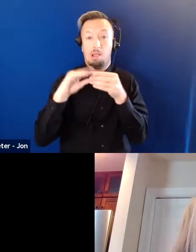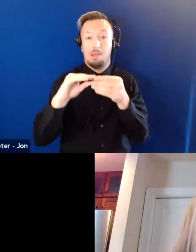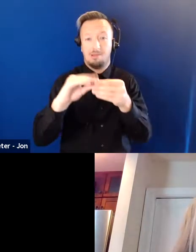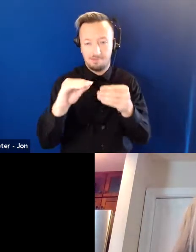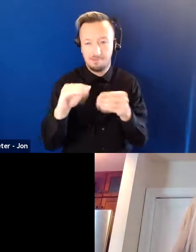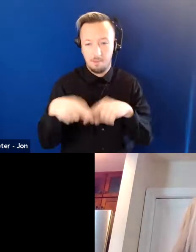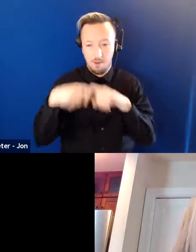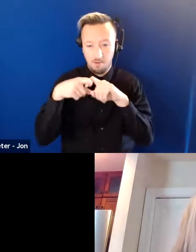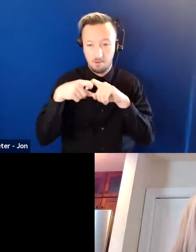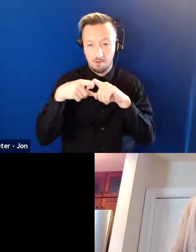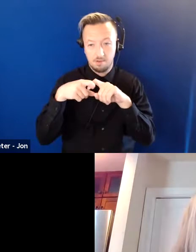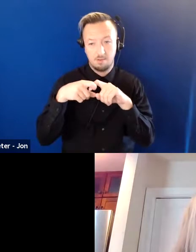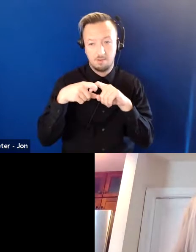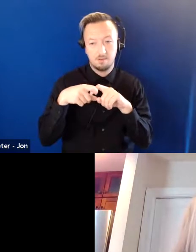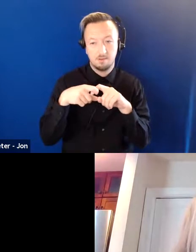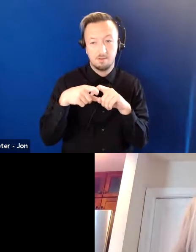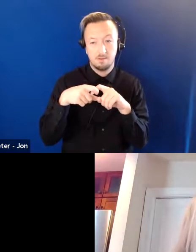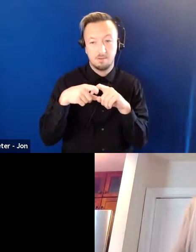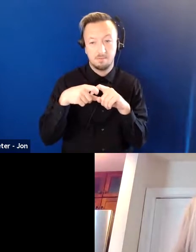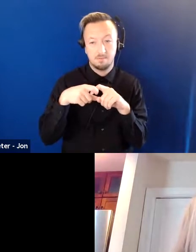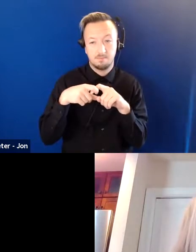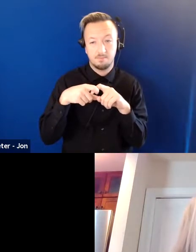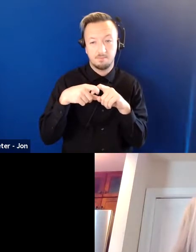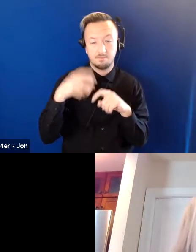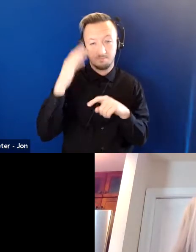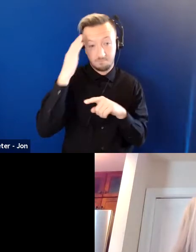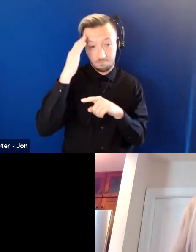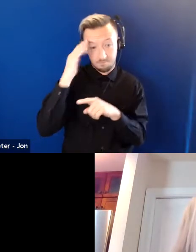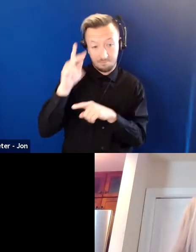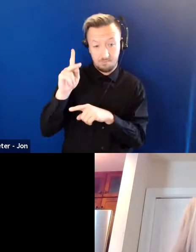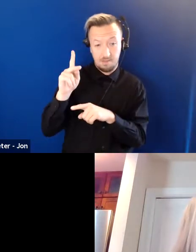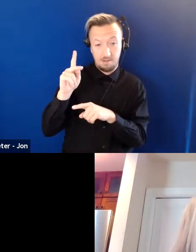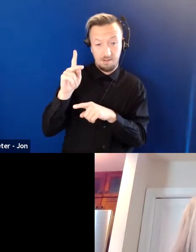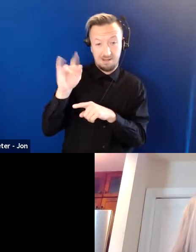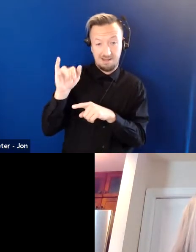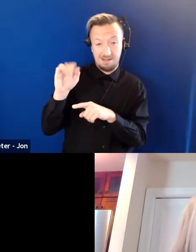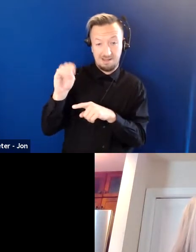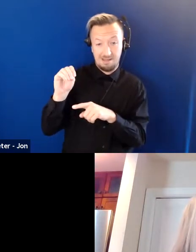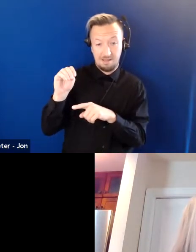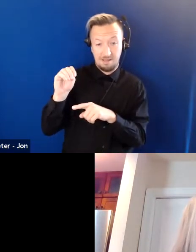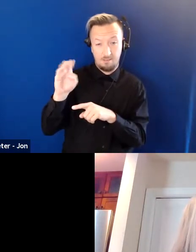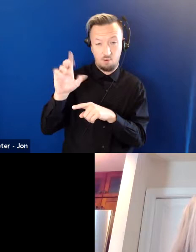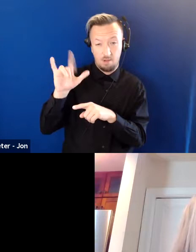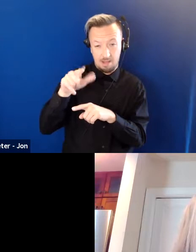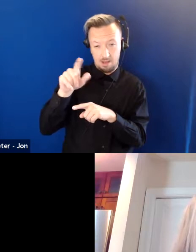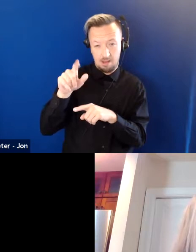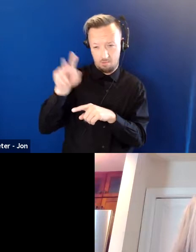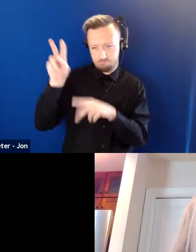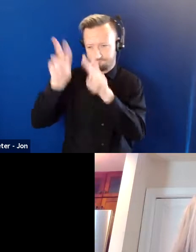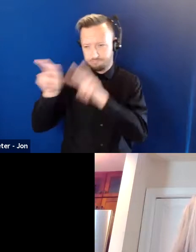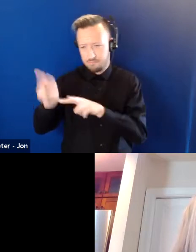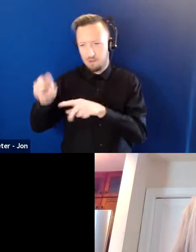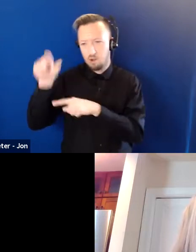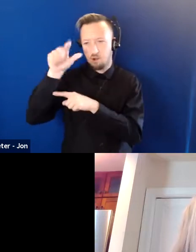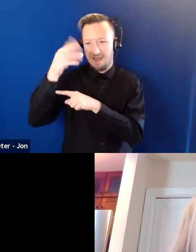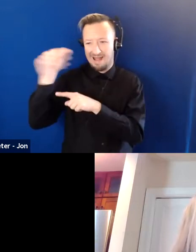you or at you for a while. I know that Kimberly has been looking at the Q&A